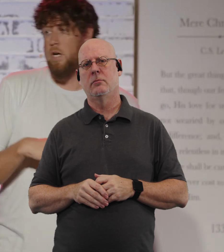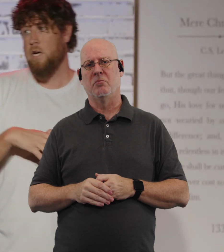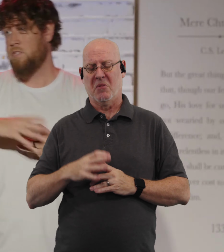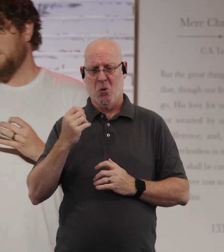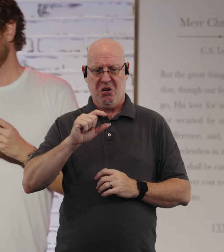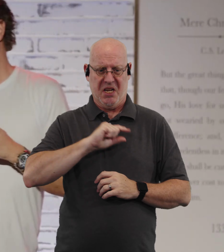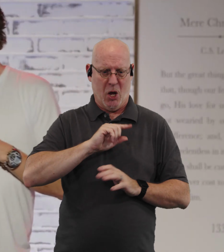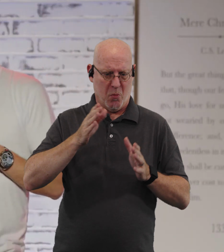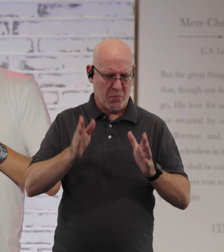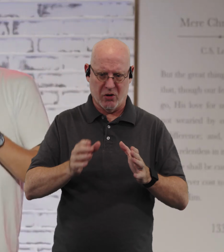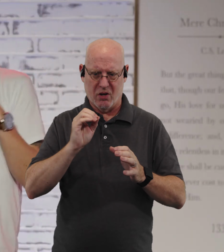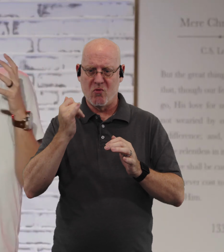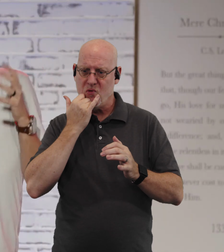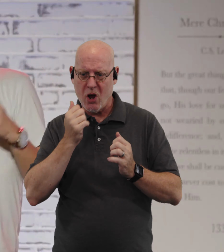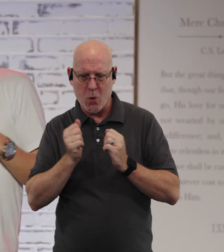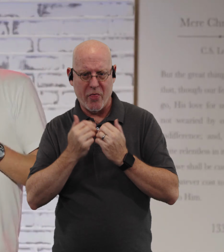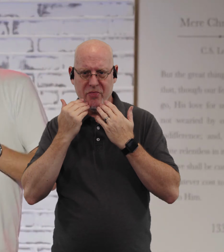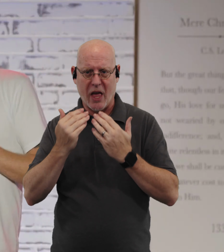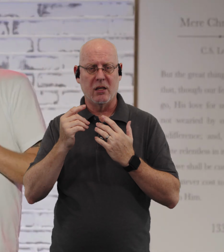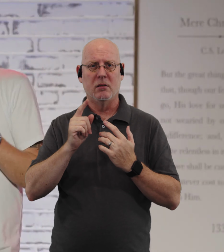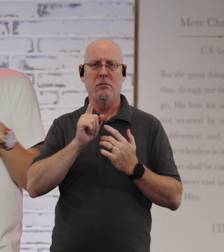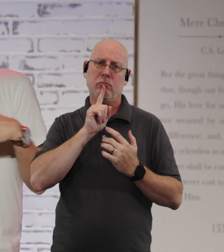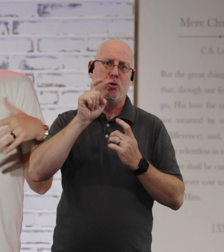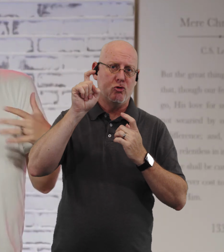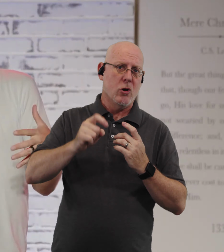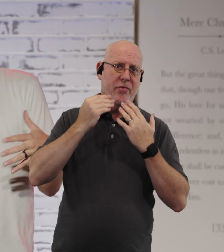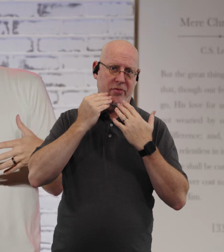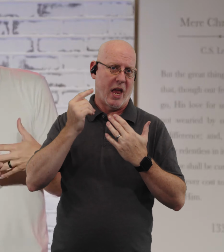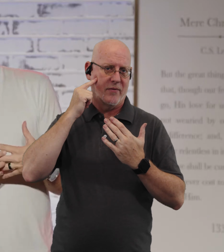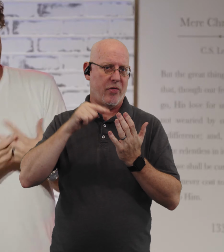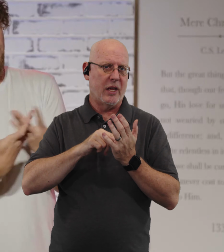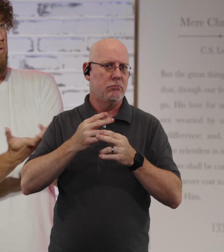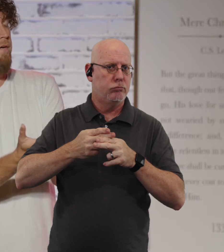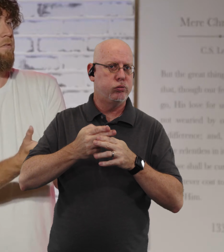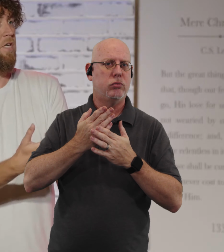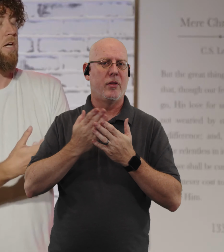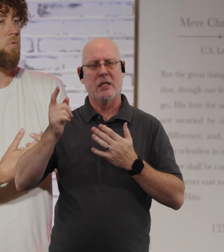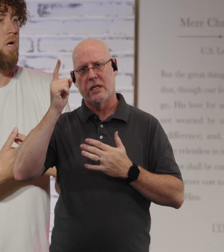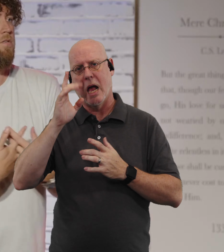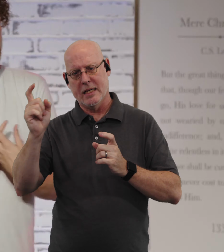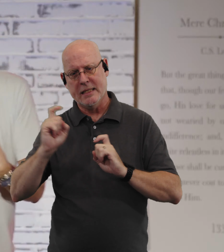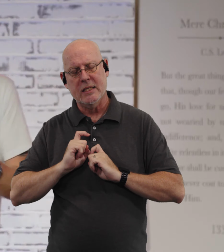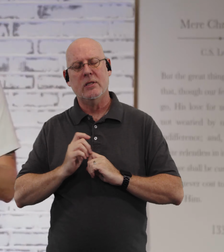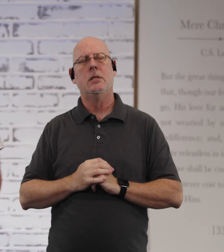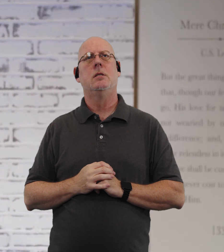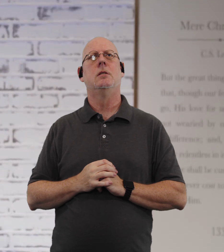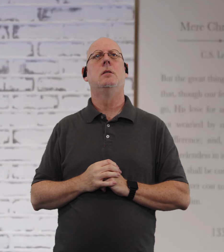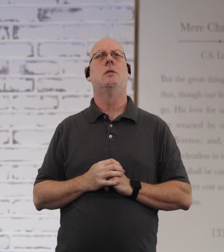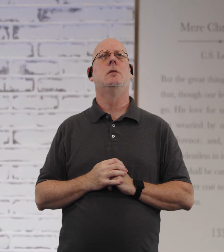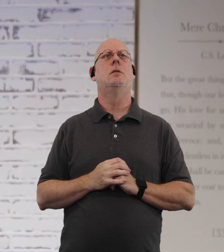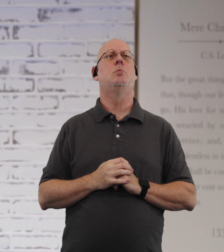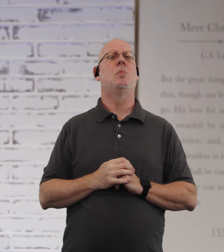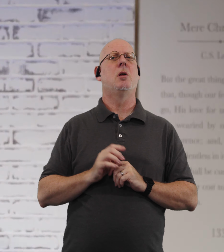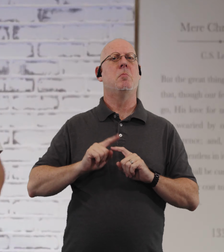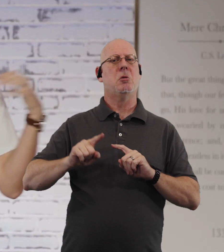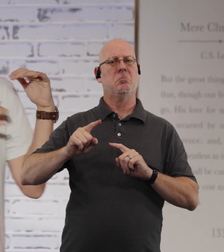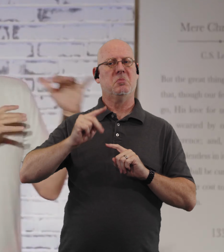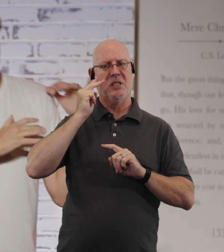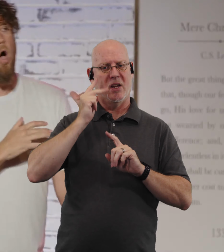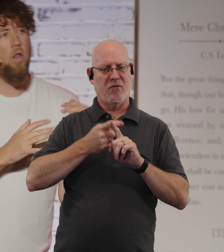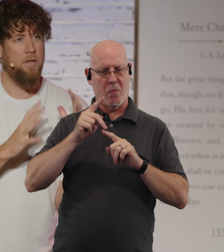And I don't want to guilt anybody this morning. There's nothing wrong with giving thanks. As a matter of fact, we should give thanks for these temporal gifts of God to us. But